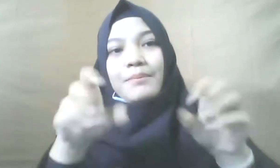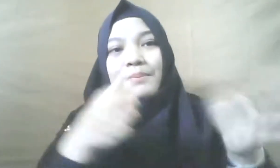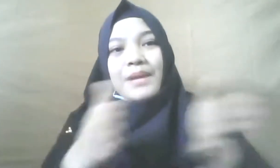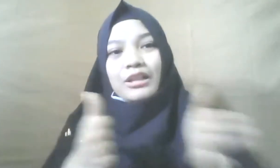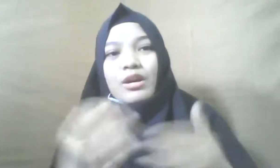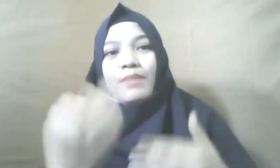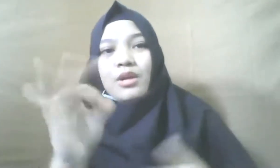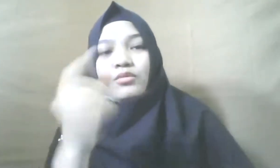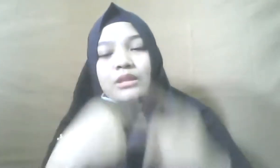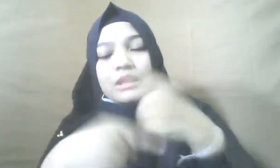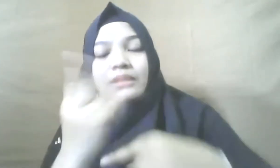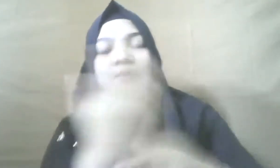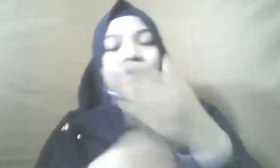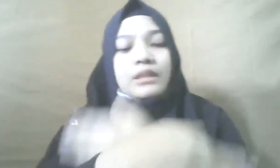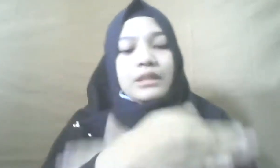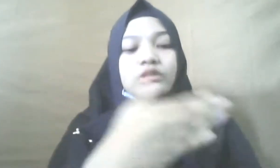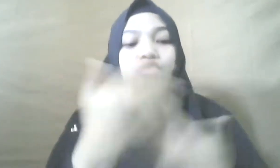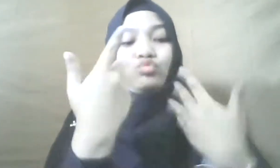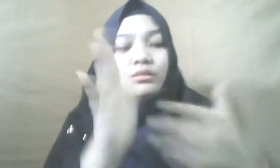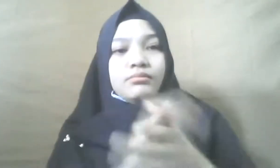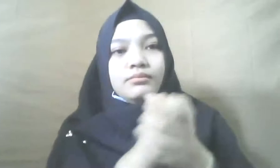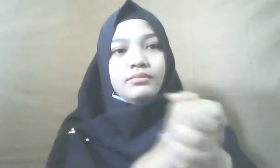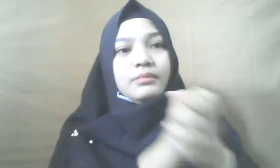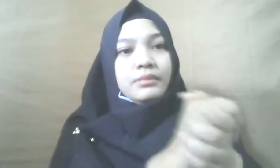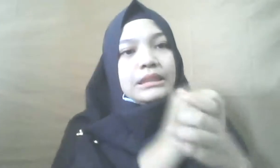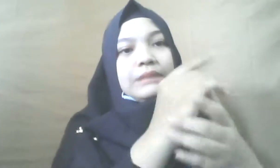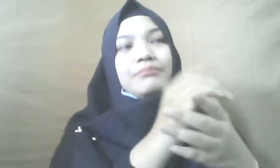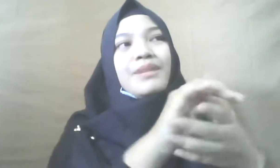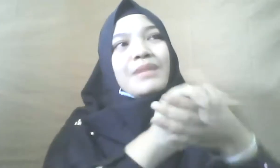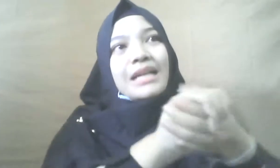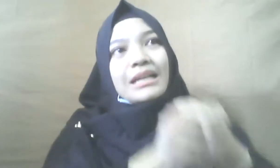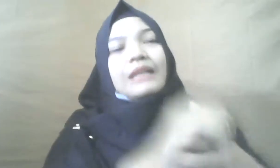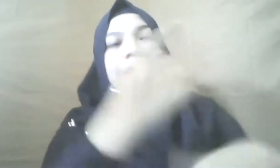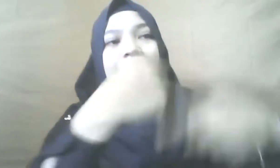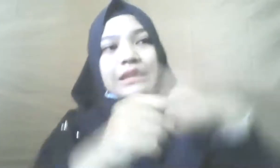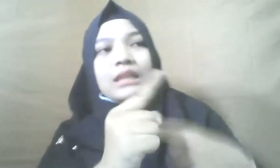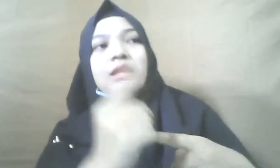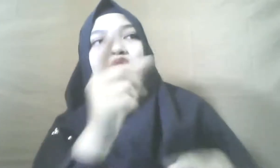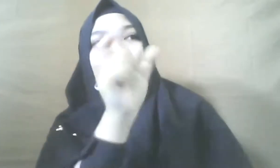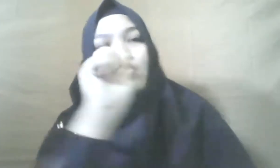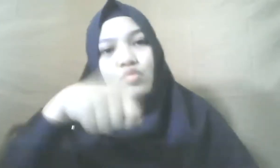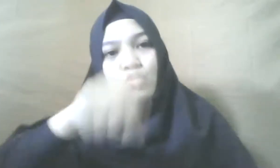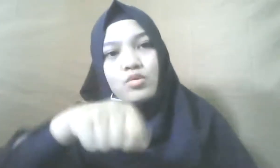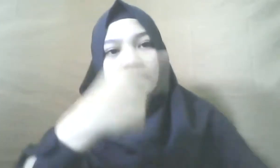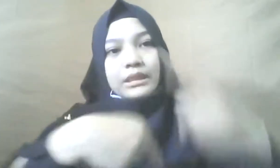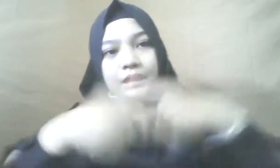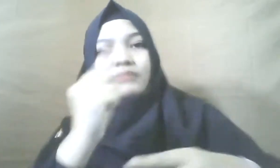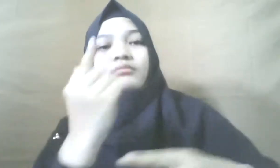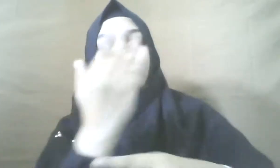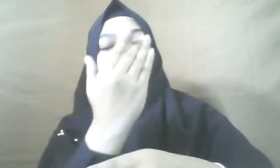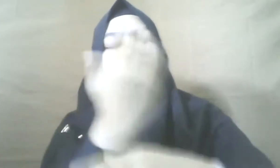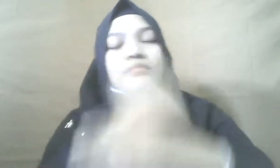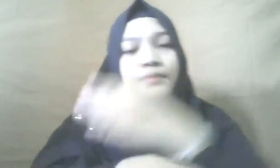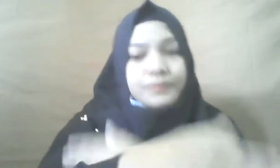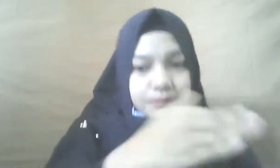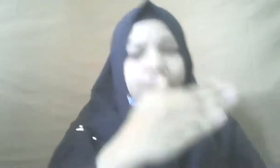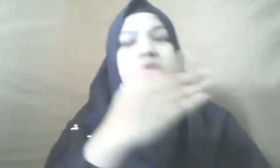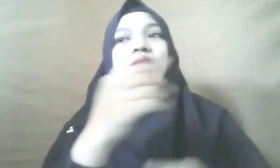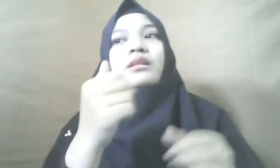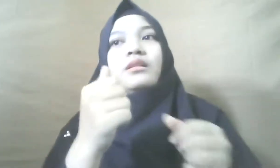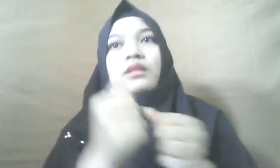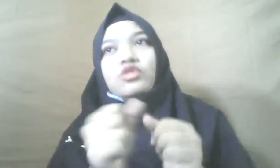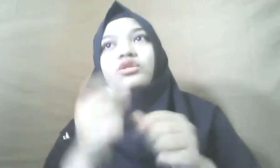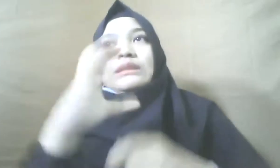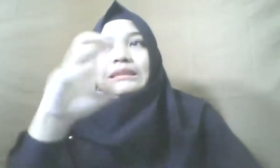has introduced law on disability in 2016 after ratifying the UNCRPD in